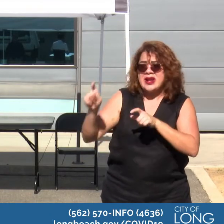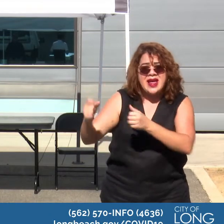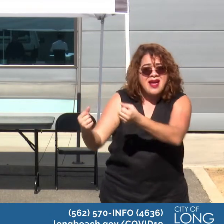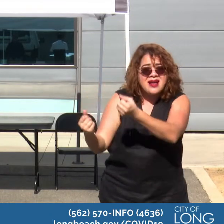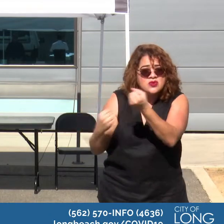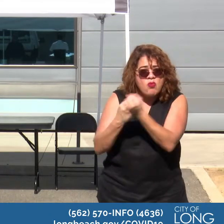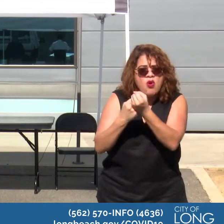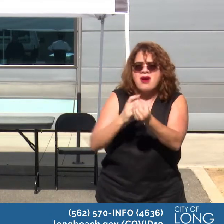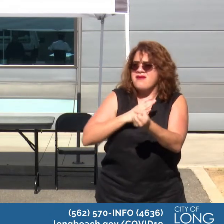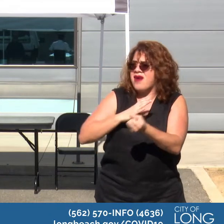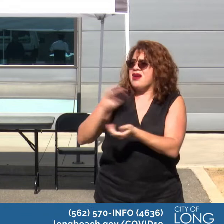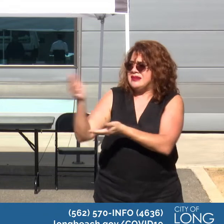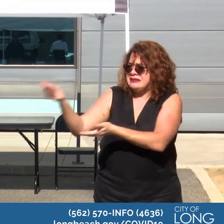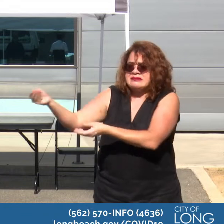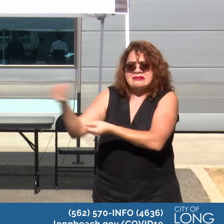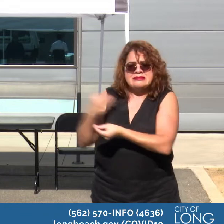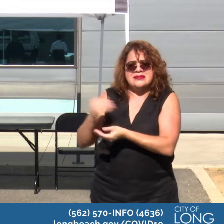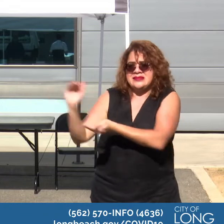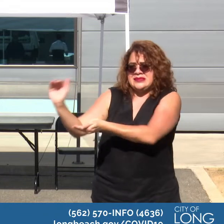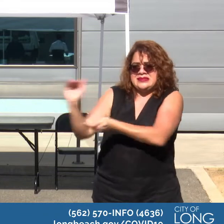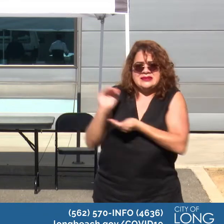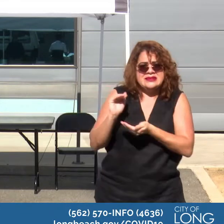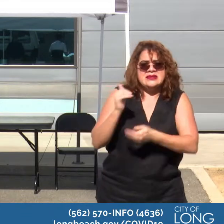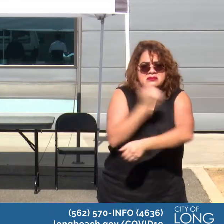más gente en nuestra comunidad.